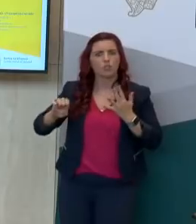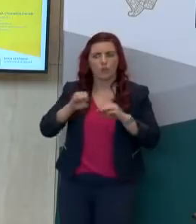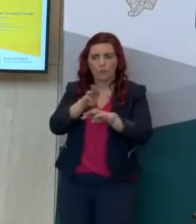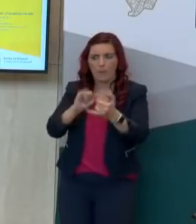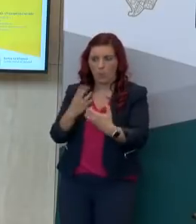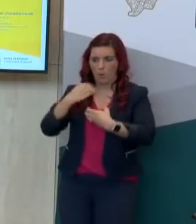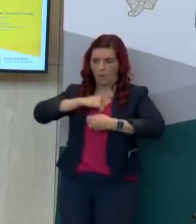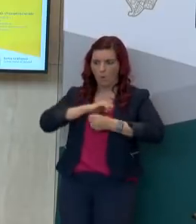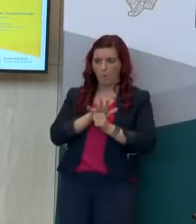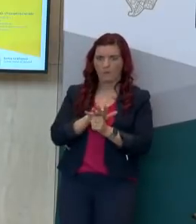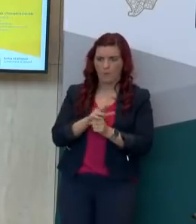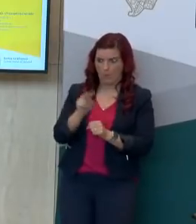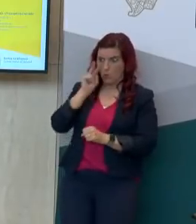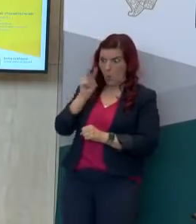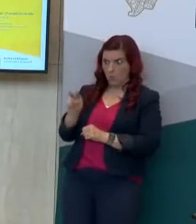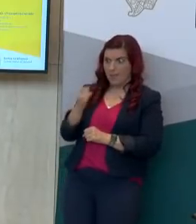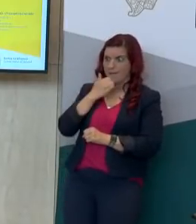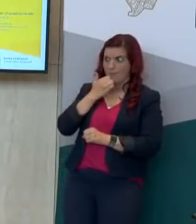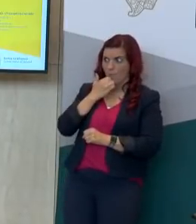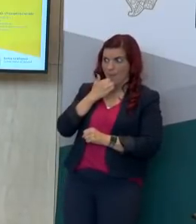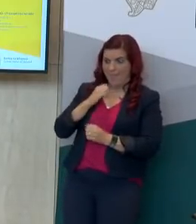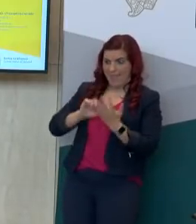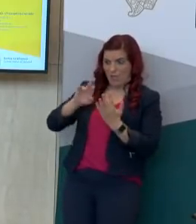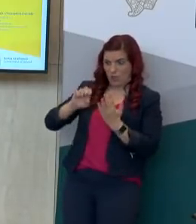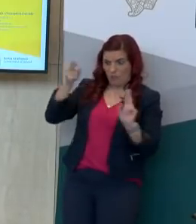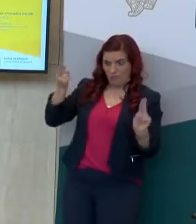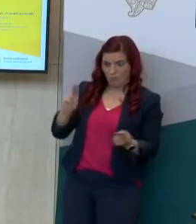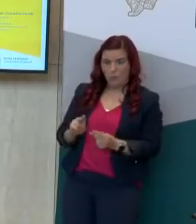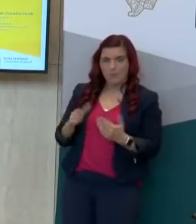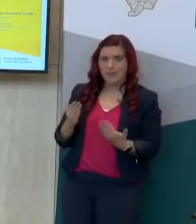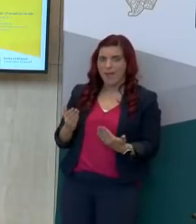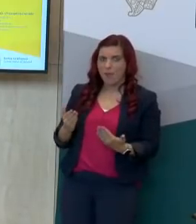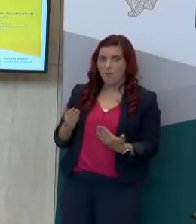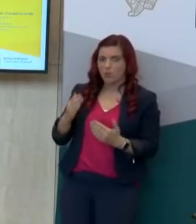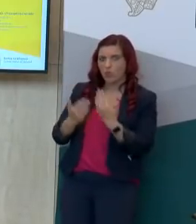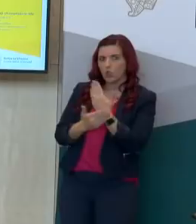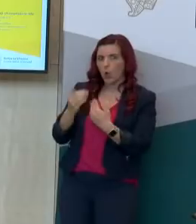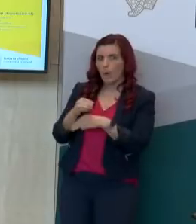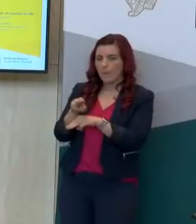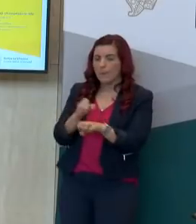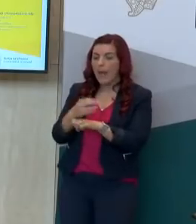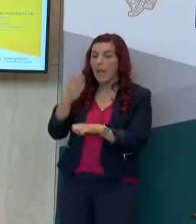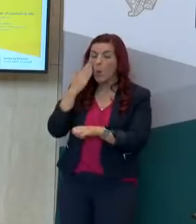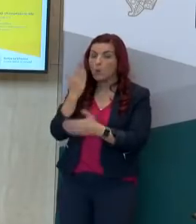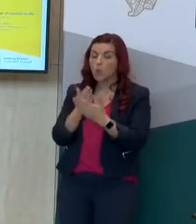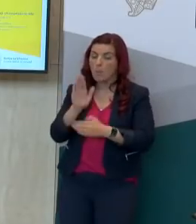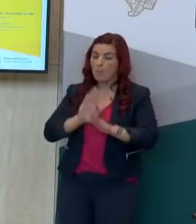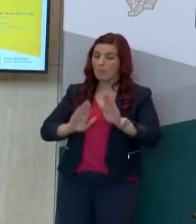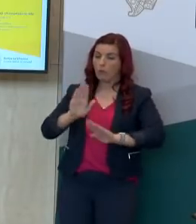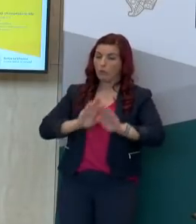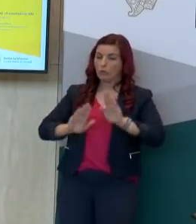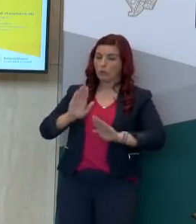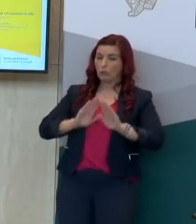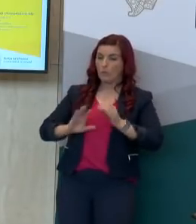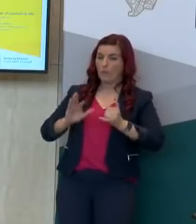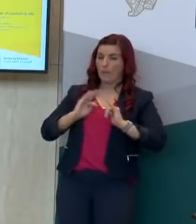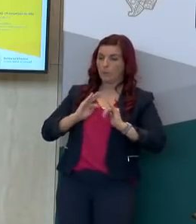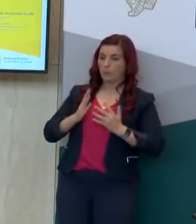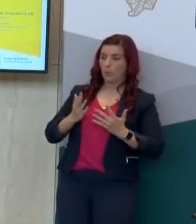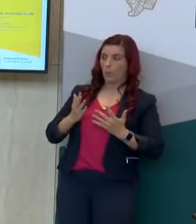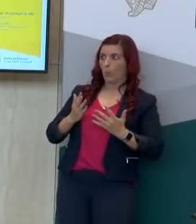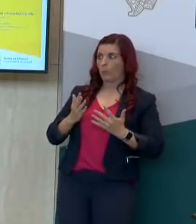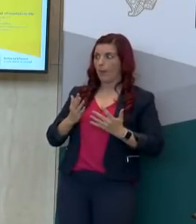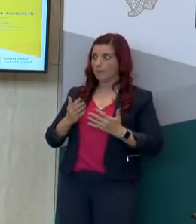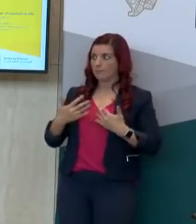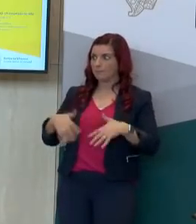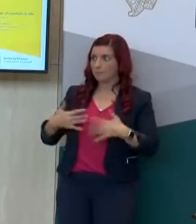contracted the virus, and to some extent also the reluctance of some people, to come forward for testing once they're deemed to be a